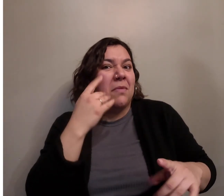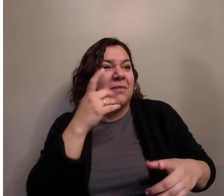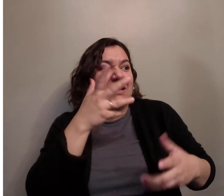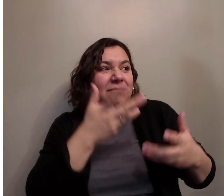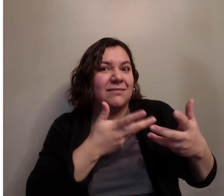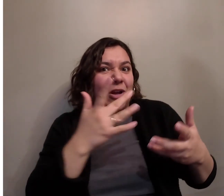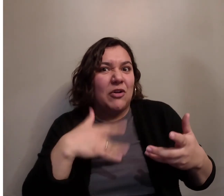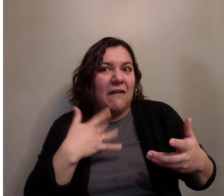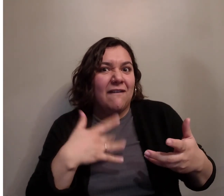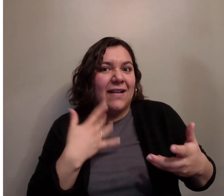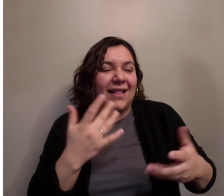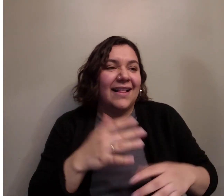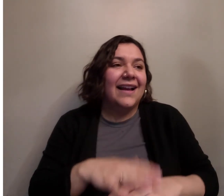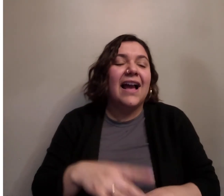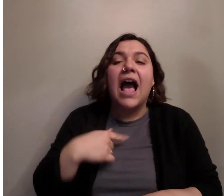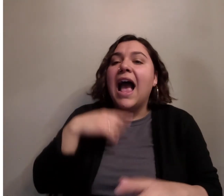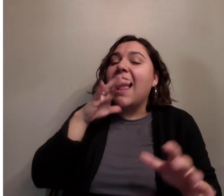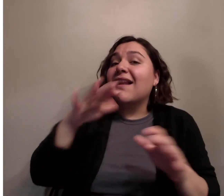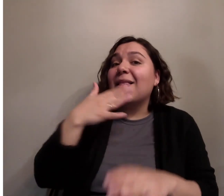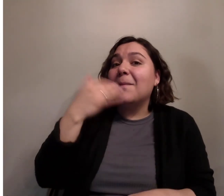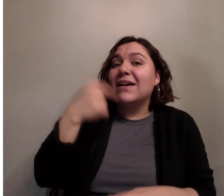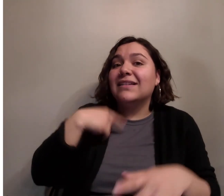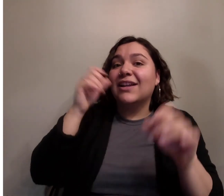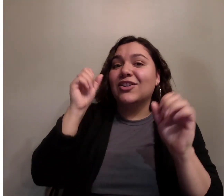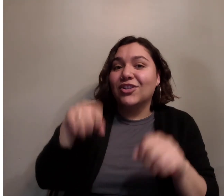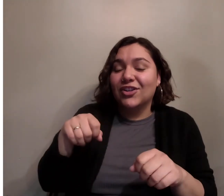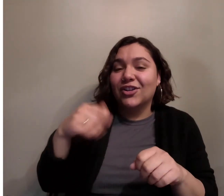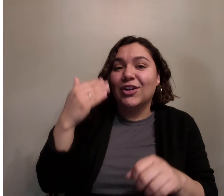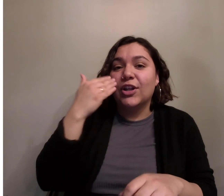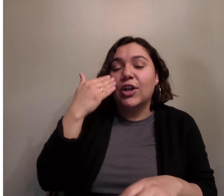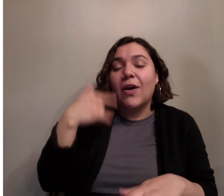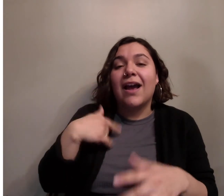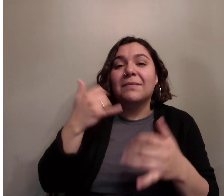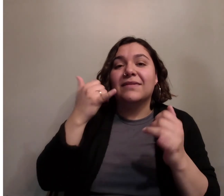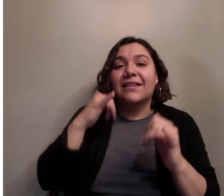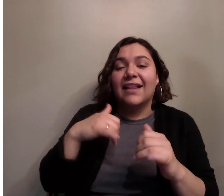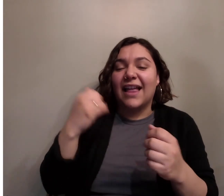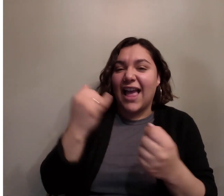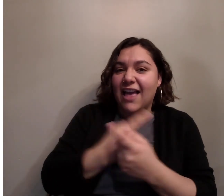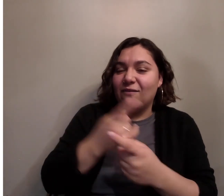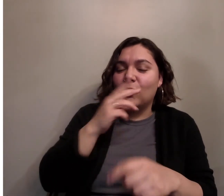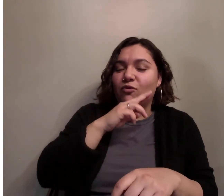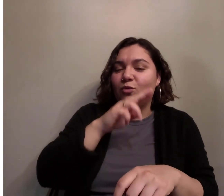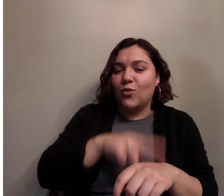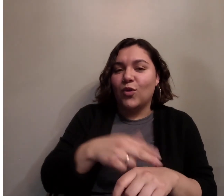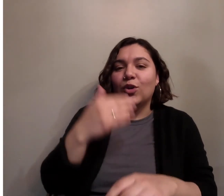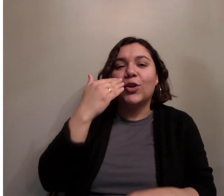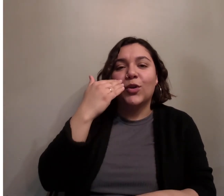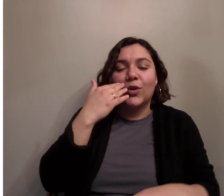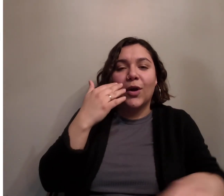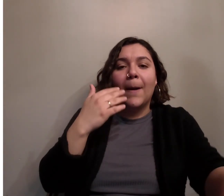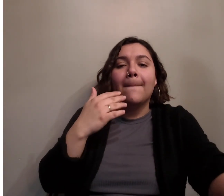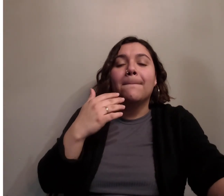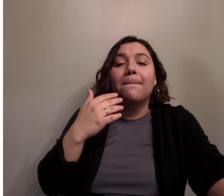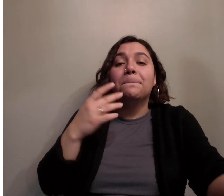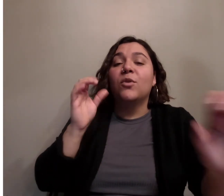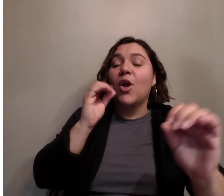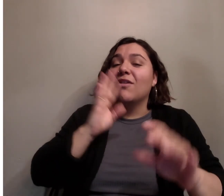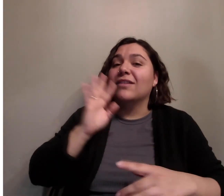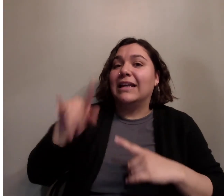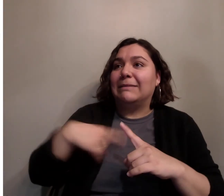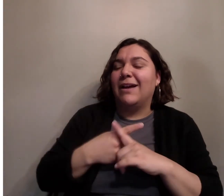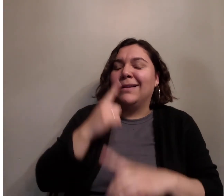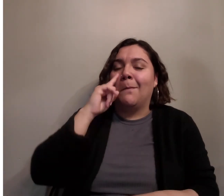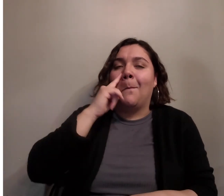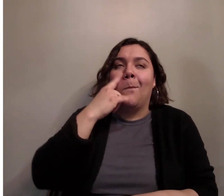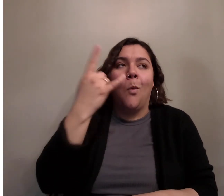been. I mean, I did the best I could. I'm still, everyone, of course, you know that